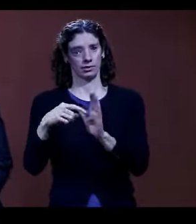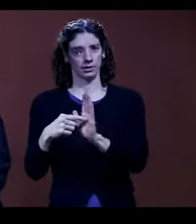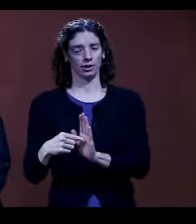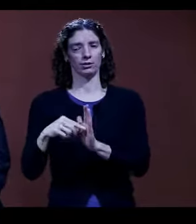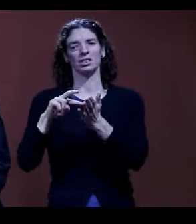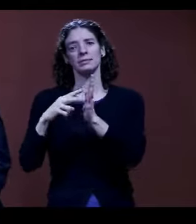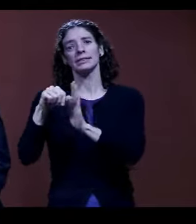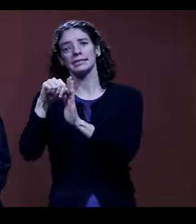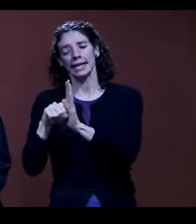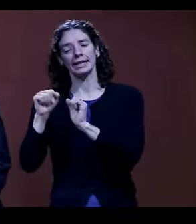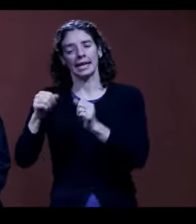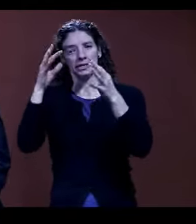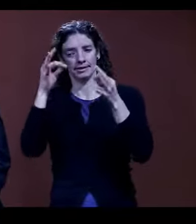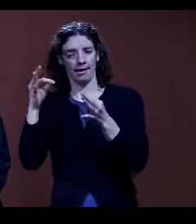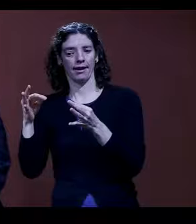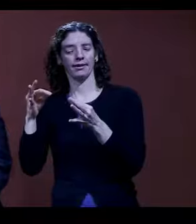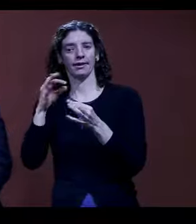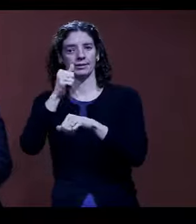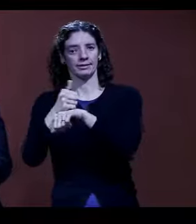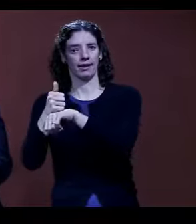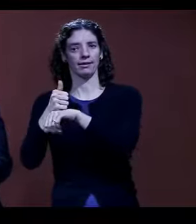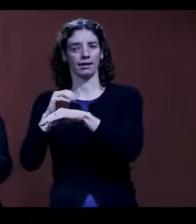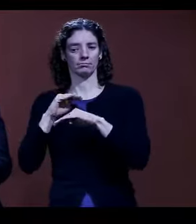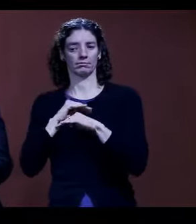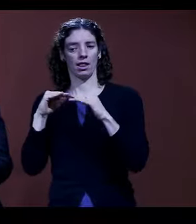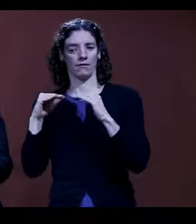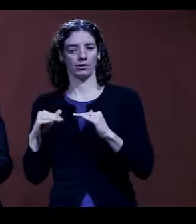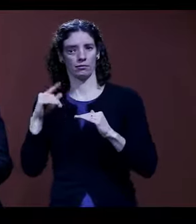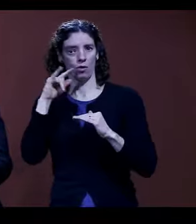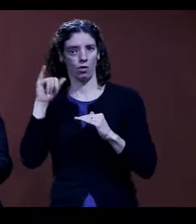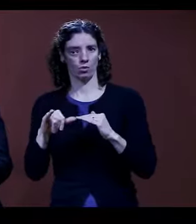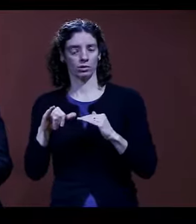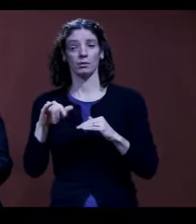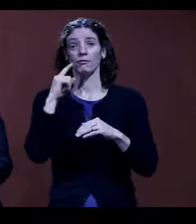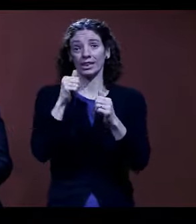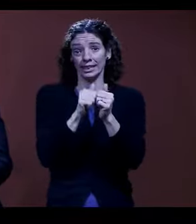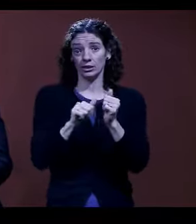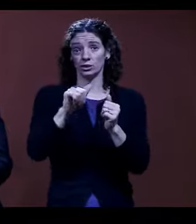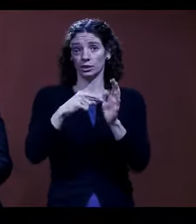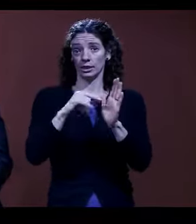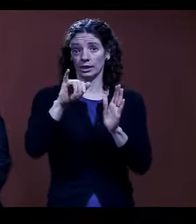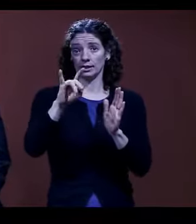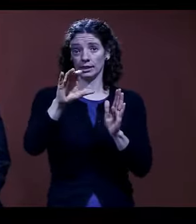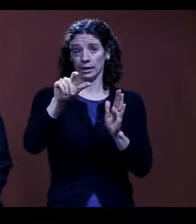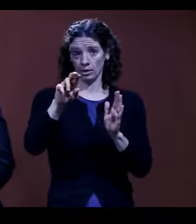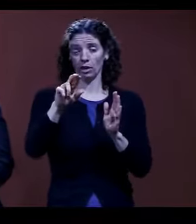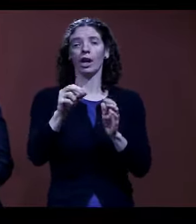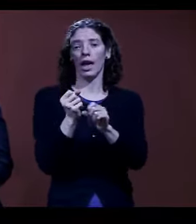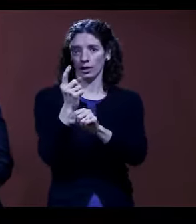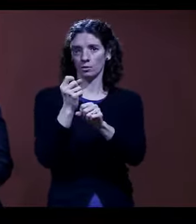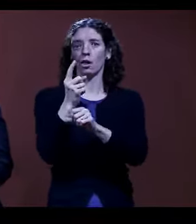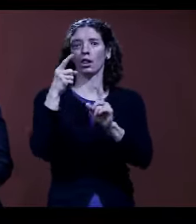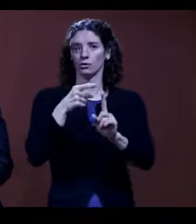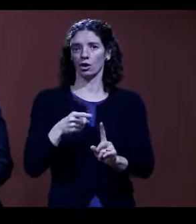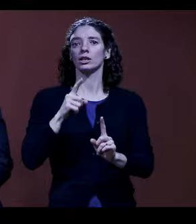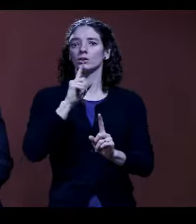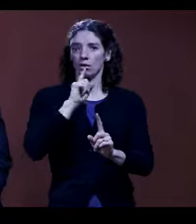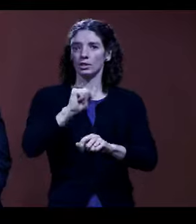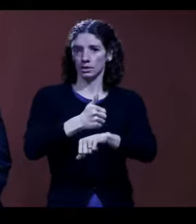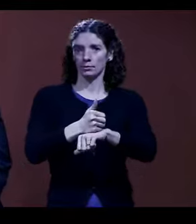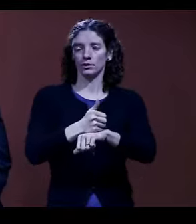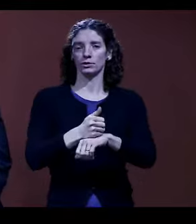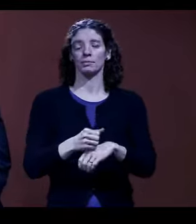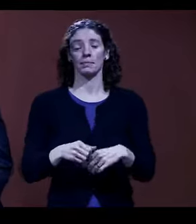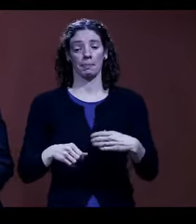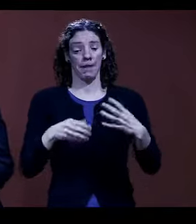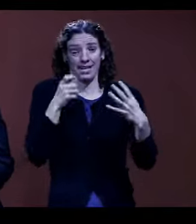targets for those indicators. But for each indicator, annual targets are established. There is the 17th